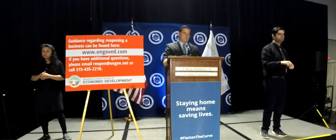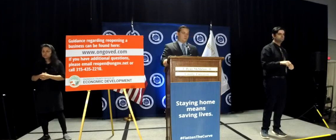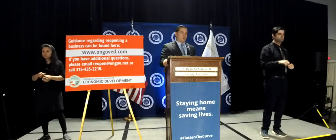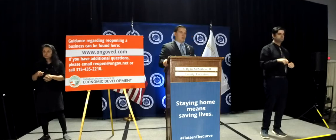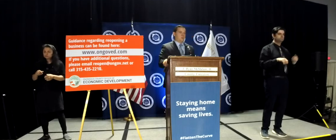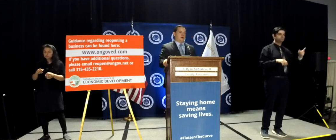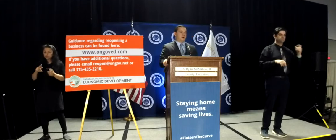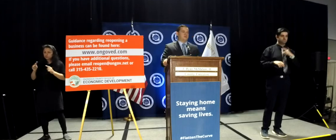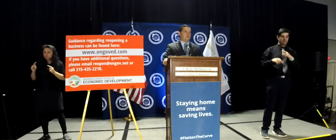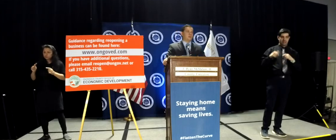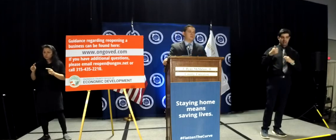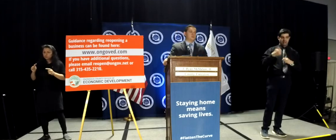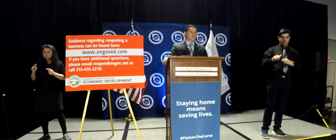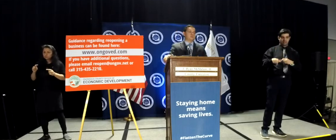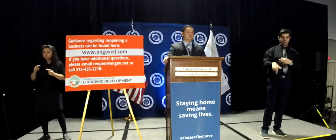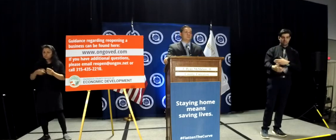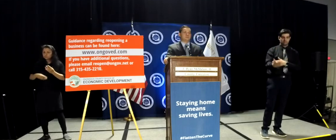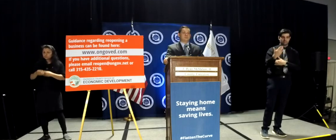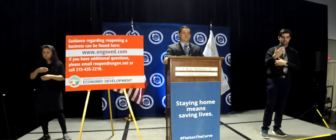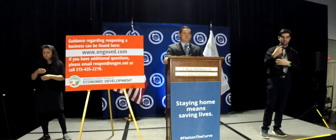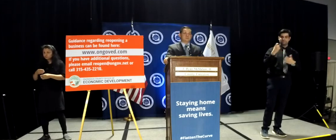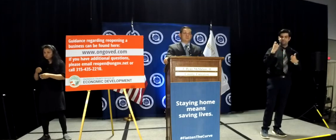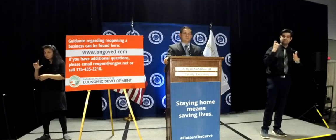No. 4-hour pardon for all the businesses.